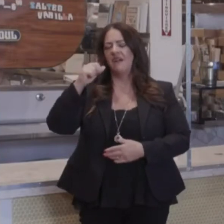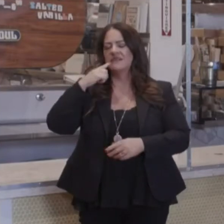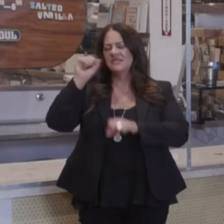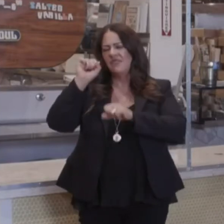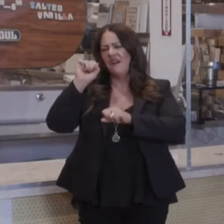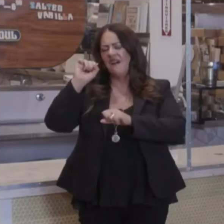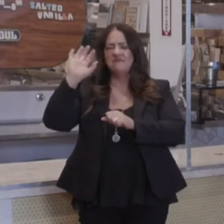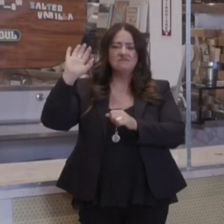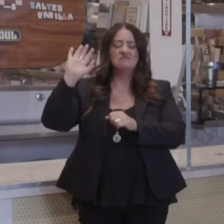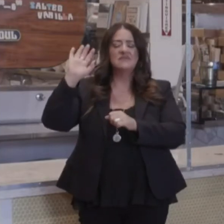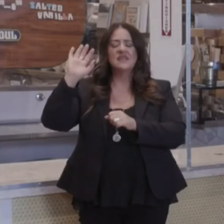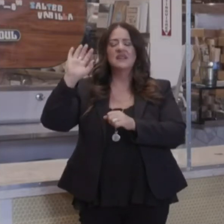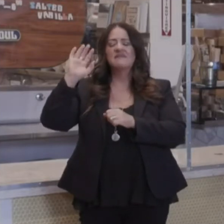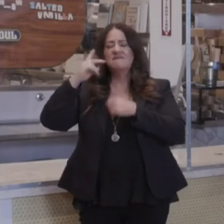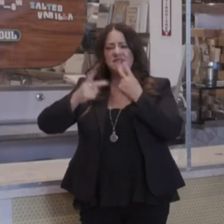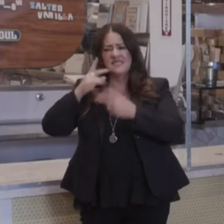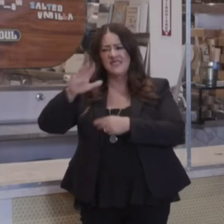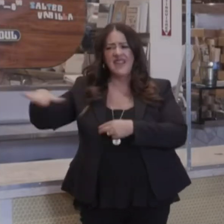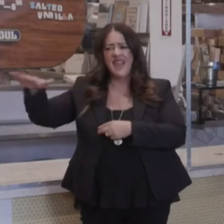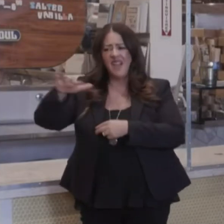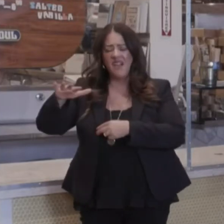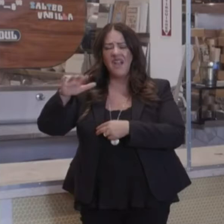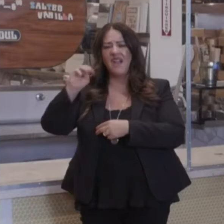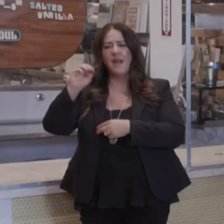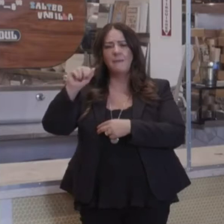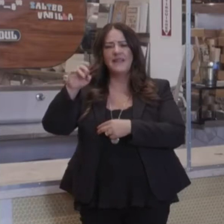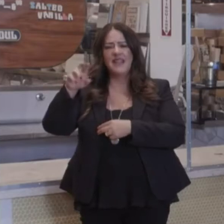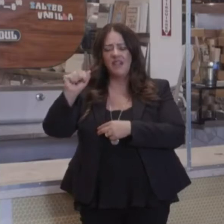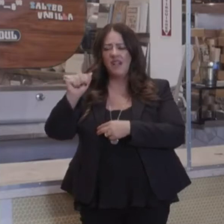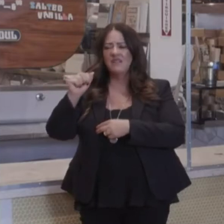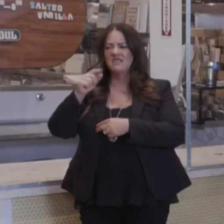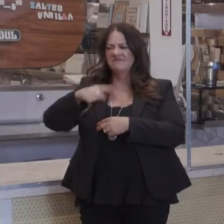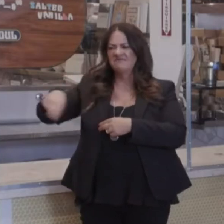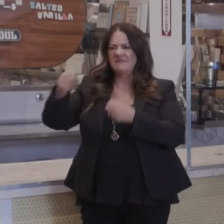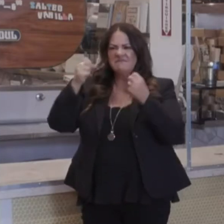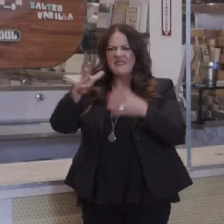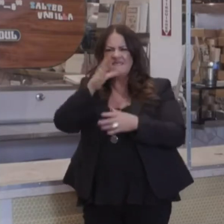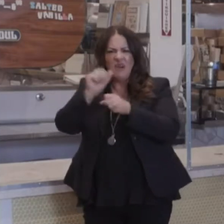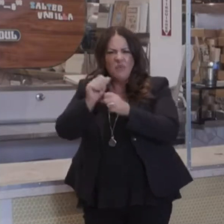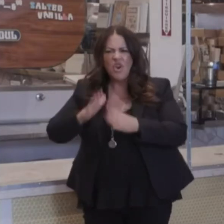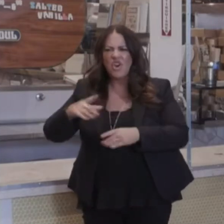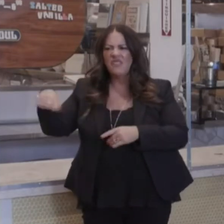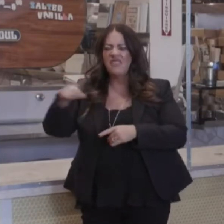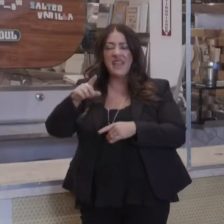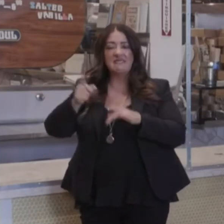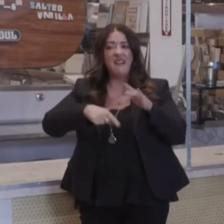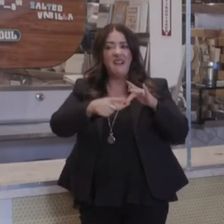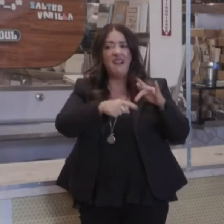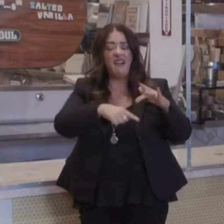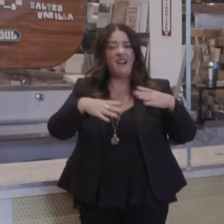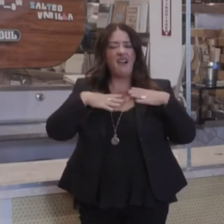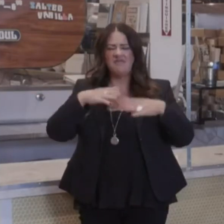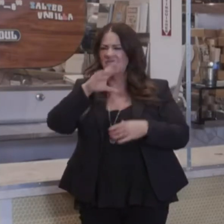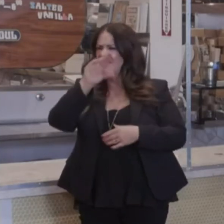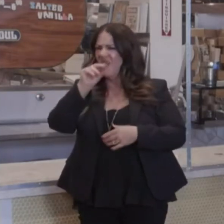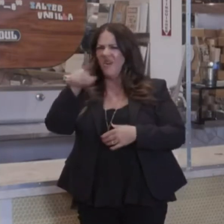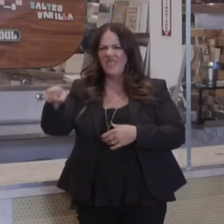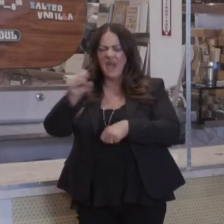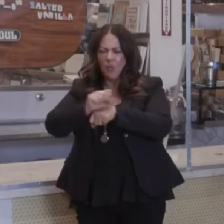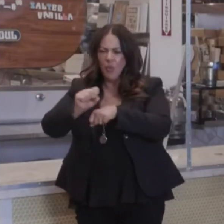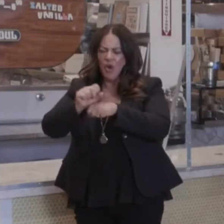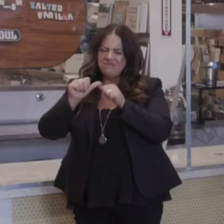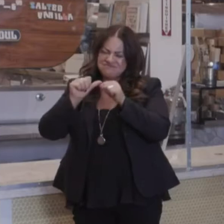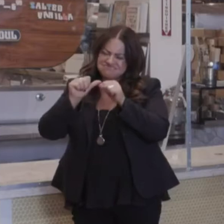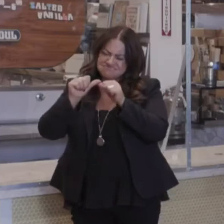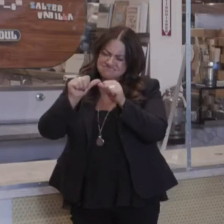Farm workers, food workers, never took a day off, never complained, and we're there to make sure that everything was on your table and tables all